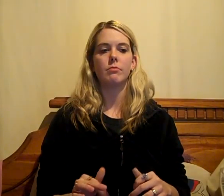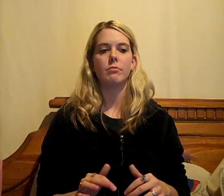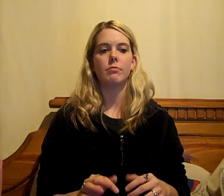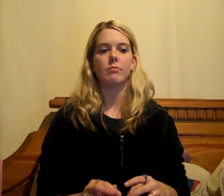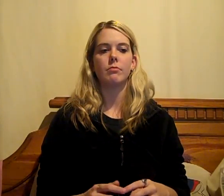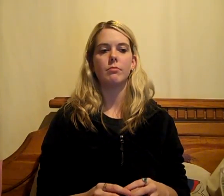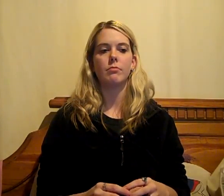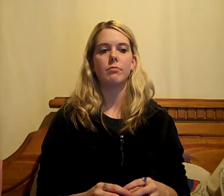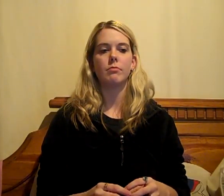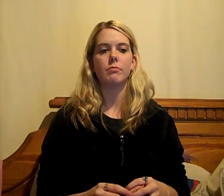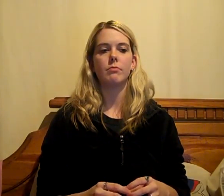come on, thing.